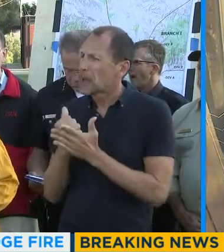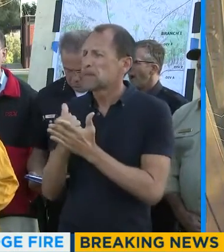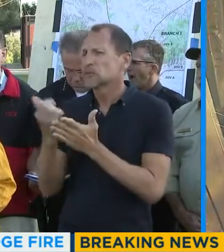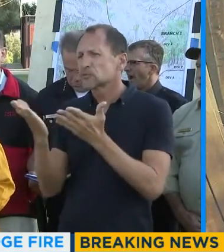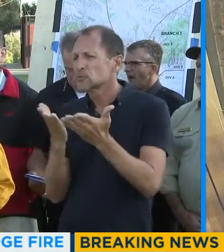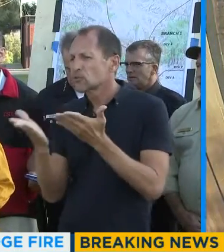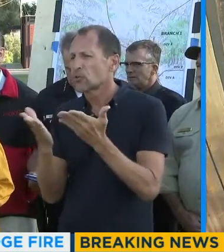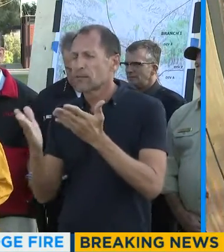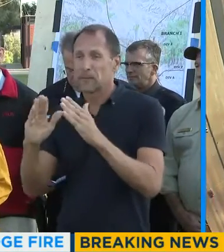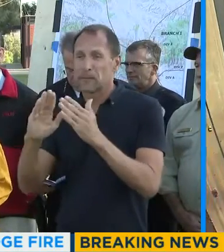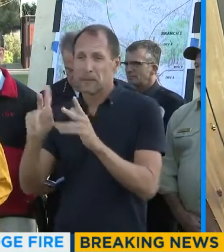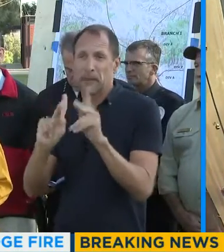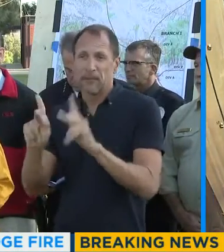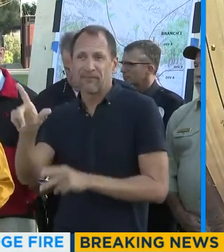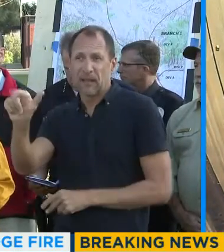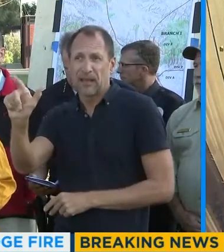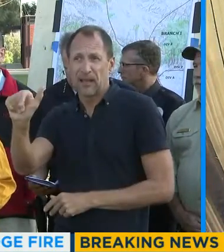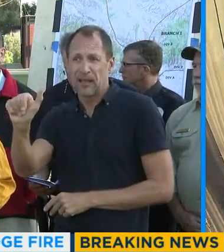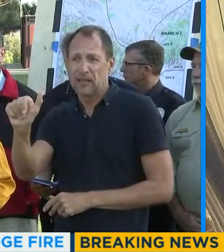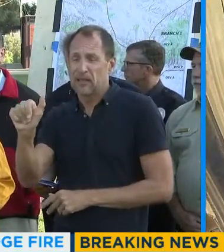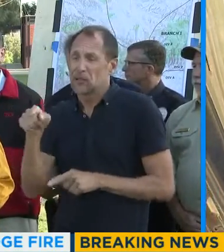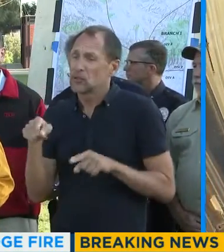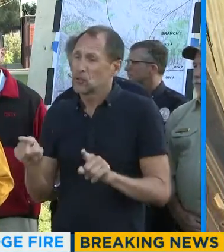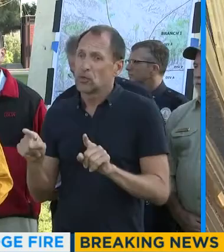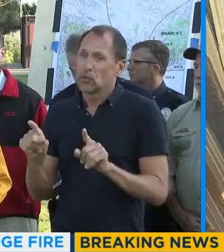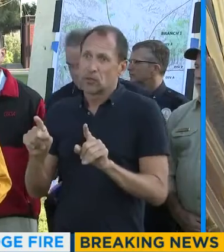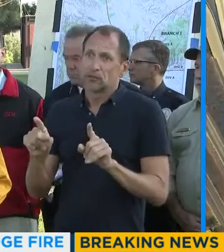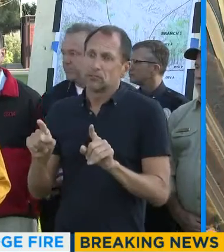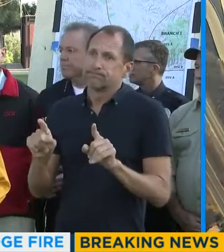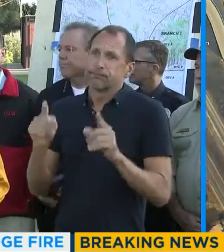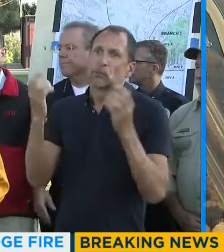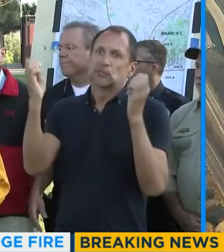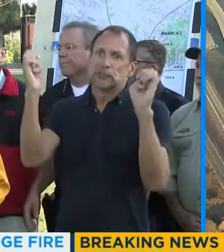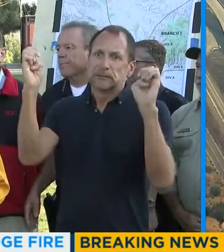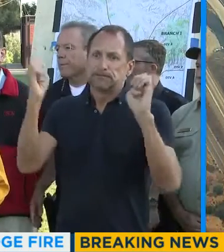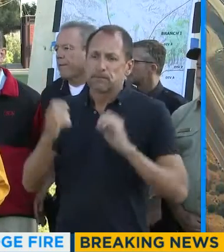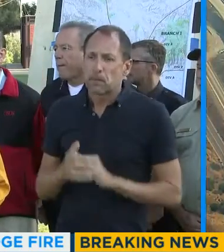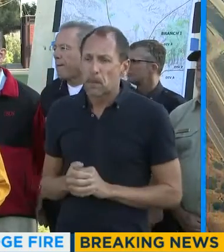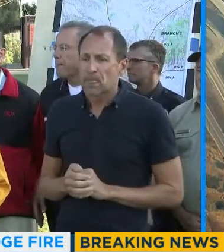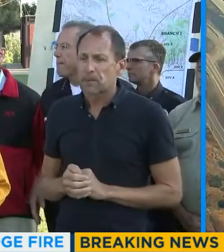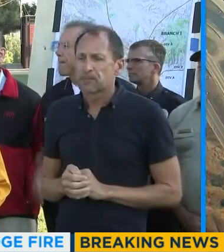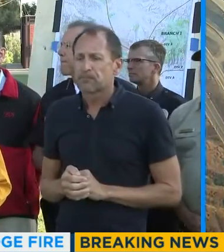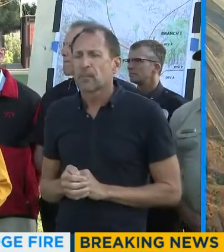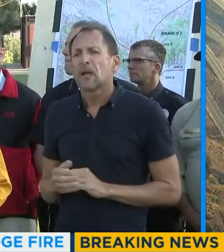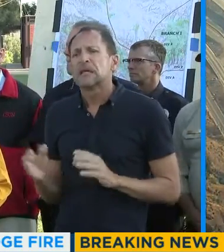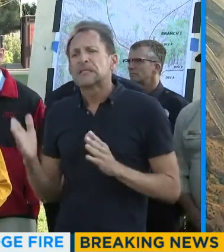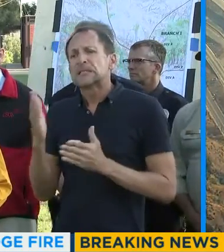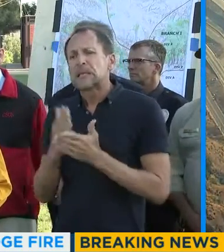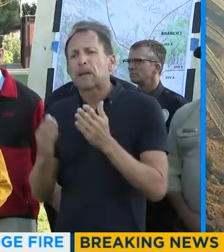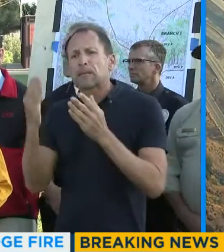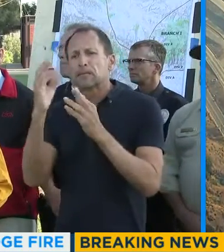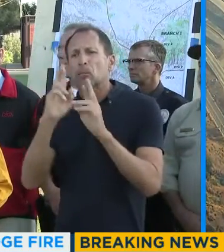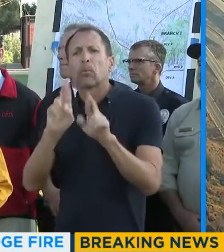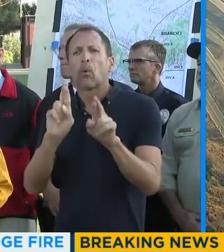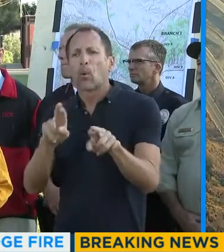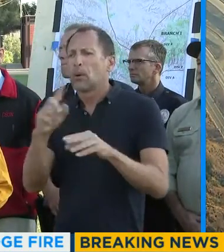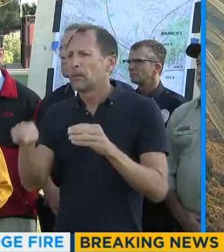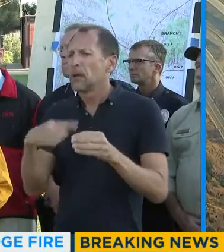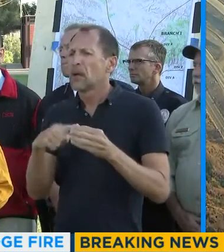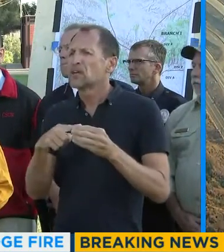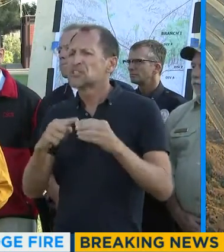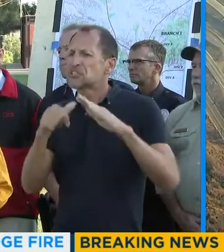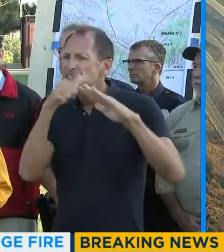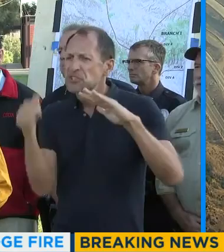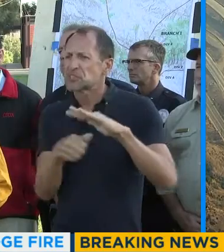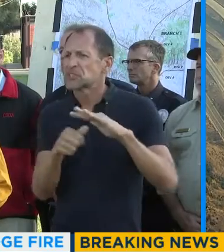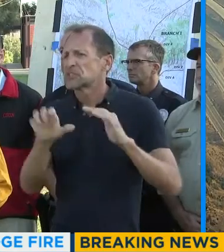Angeles during this critical time. We do want to report some of the updated shelter facilities and what's